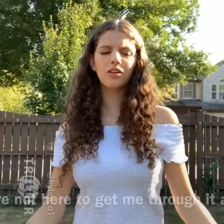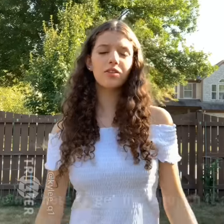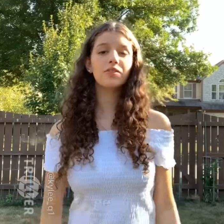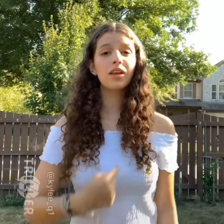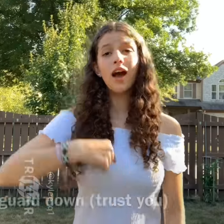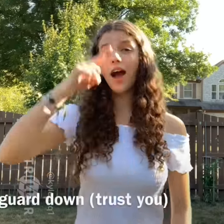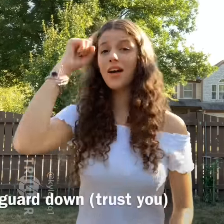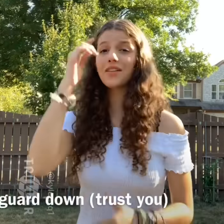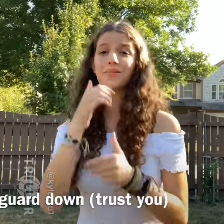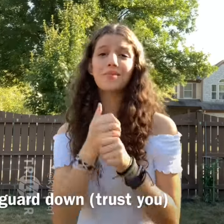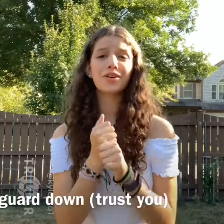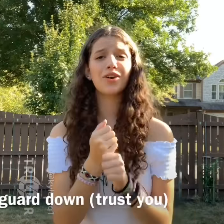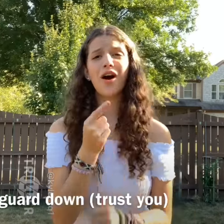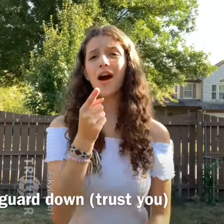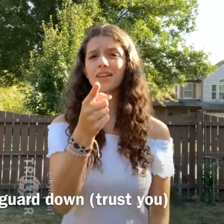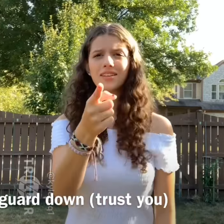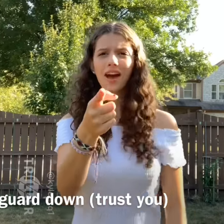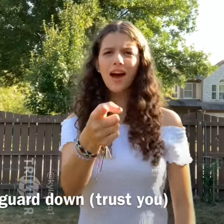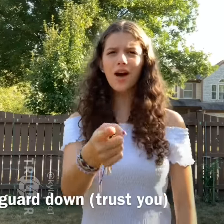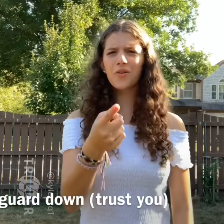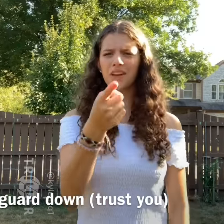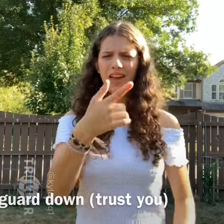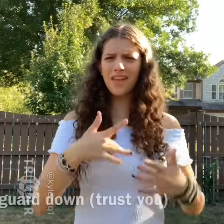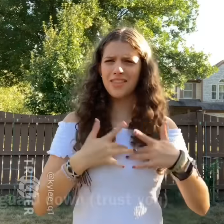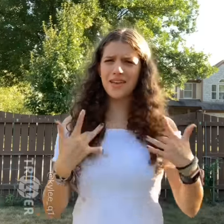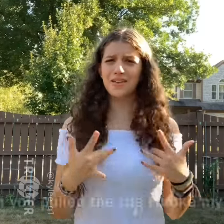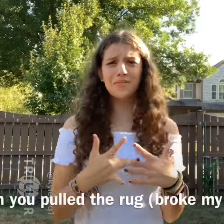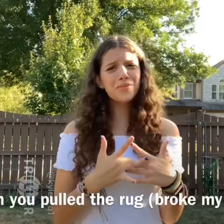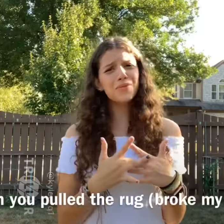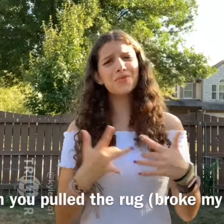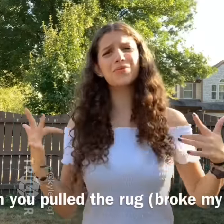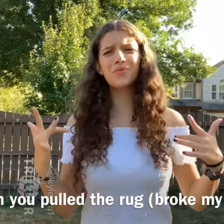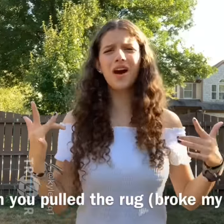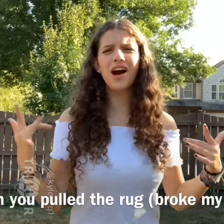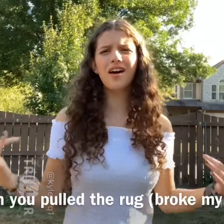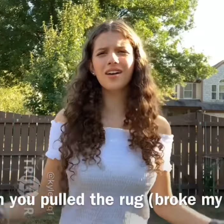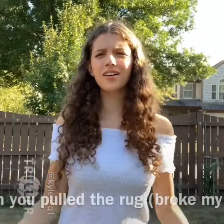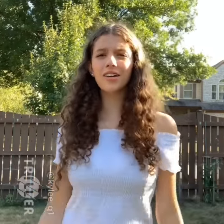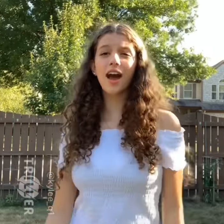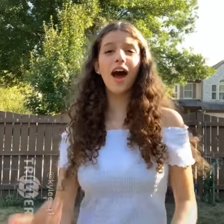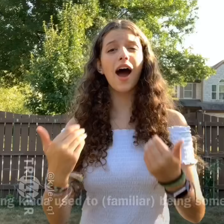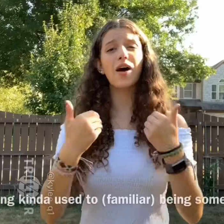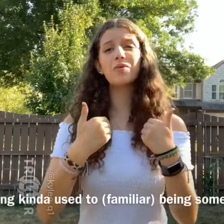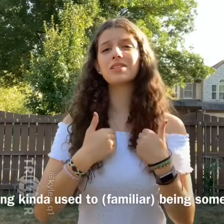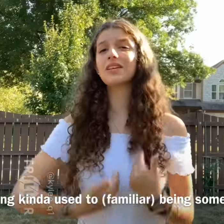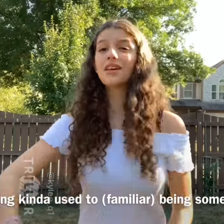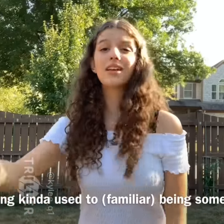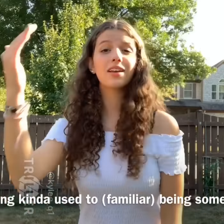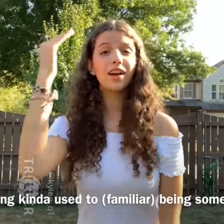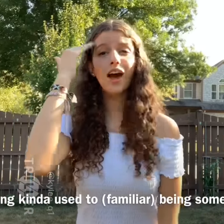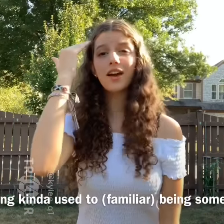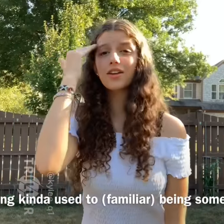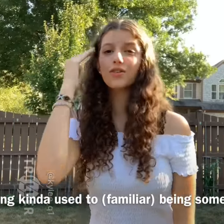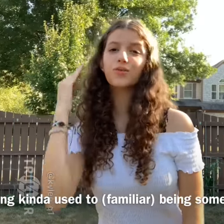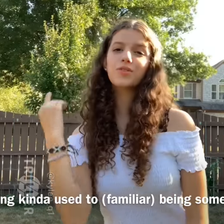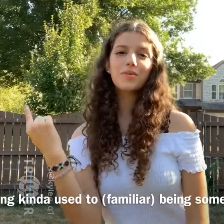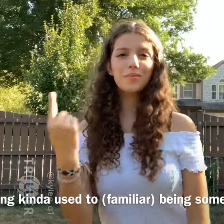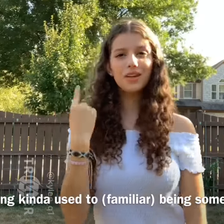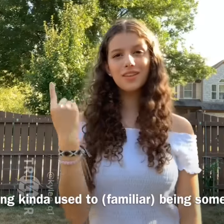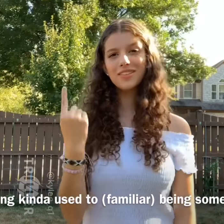all I left my guard down and then you pulled the rug I was scared, I kinda used to being